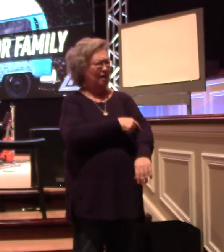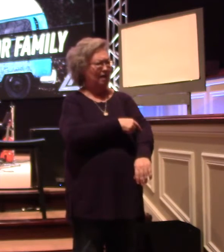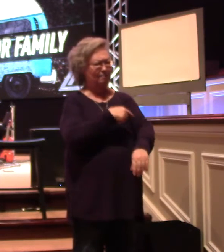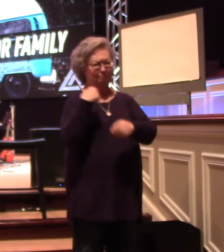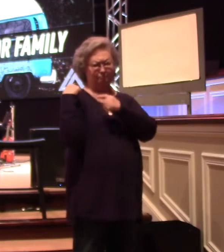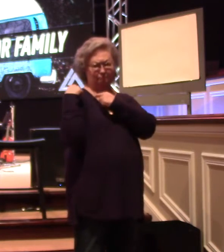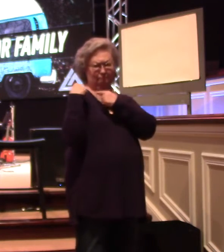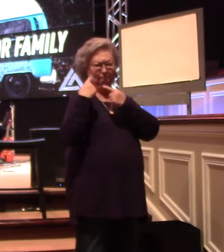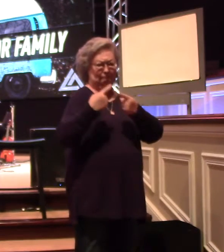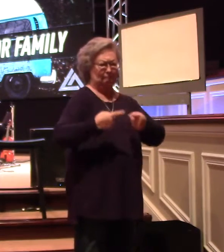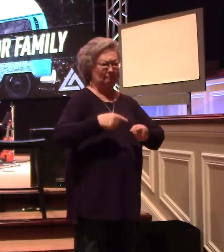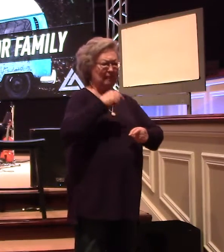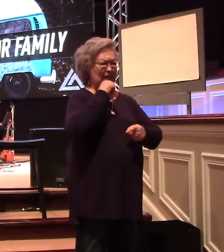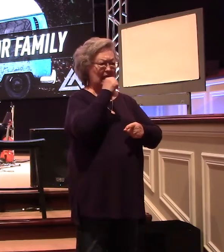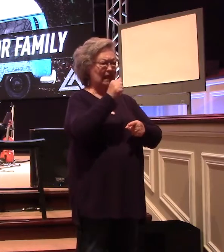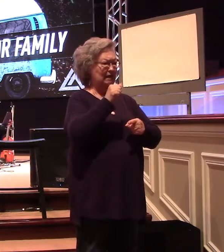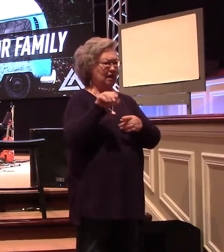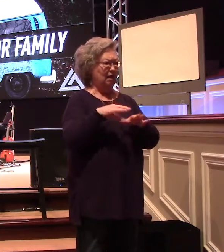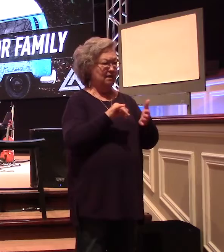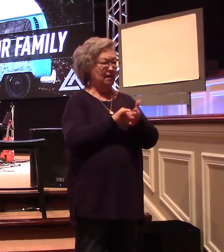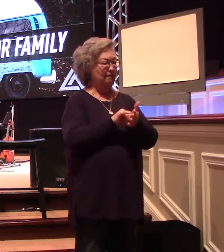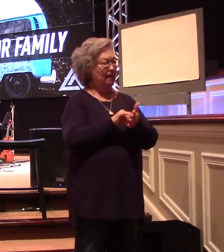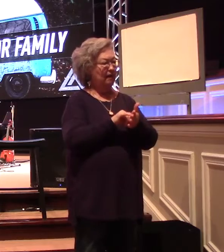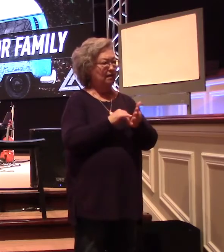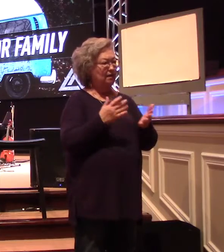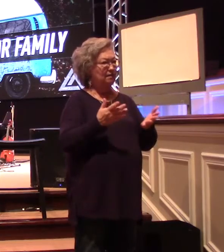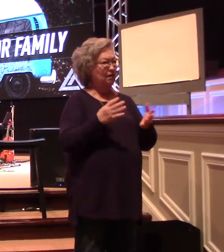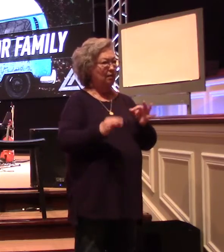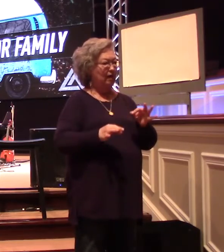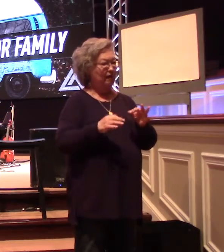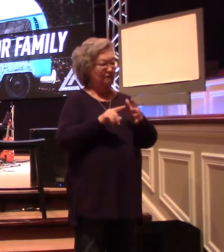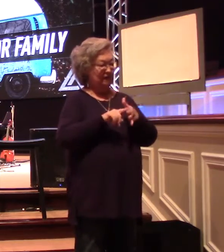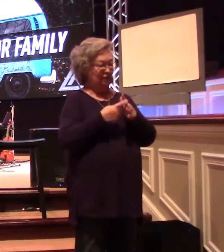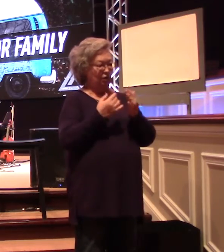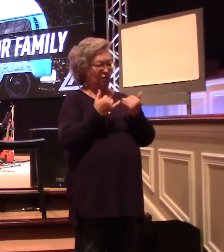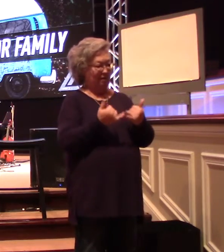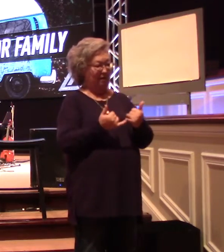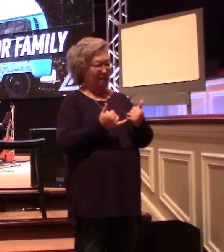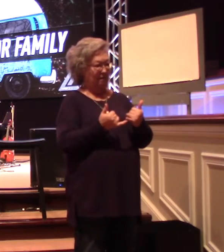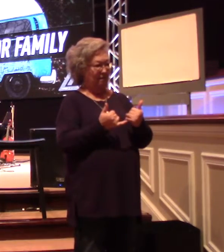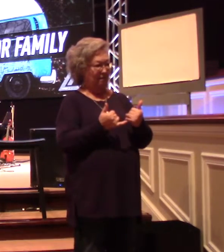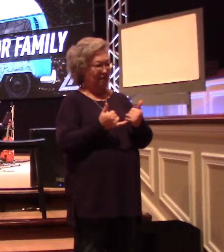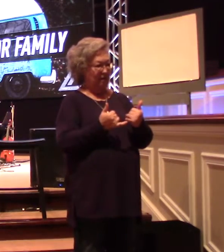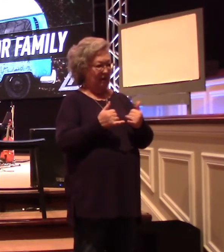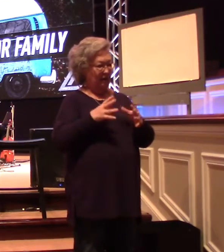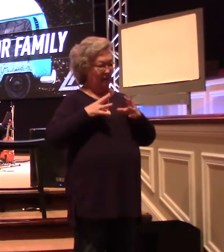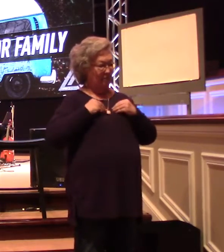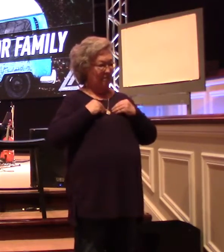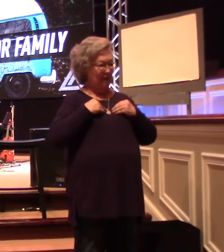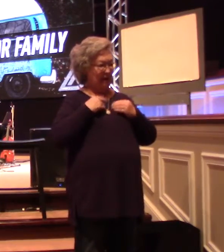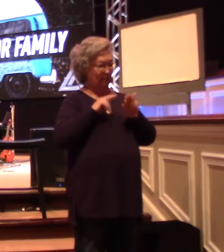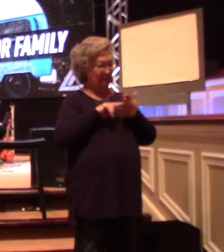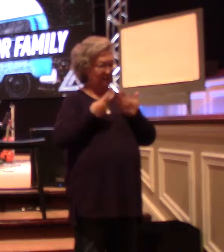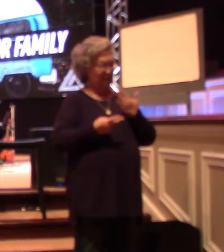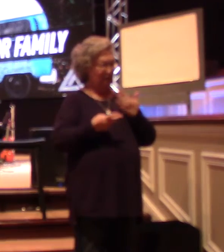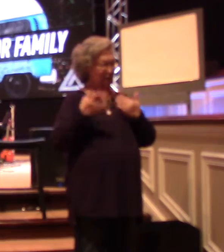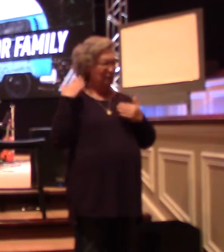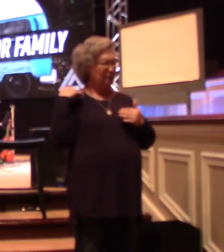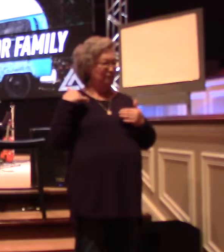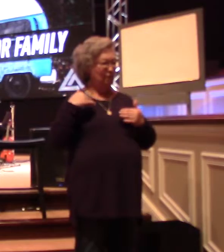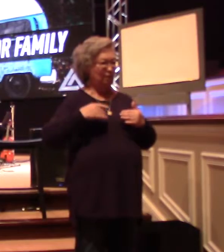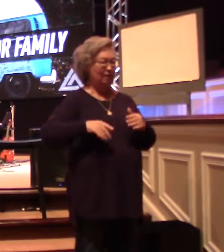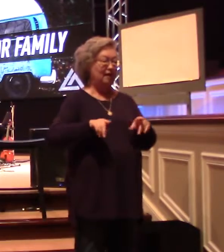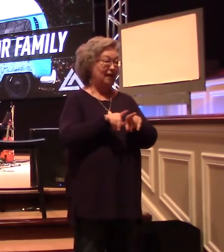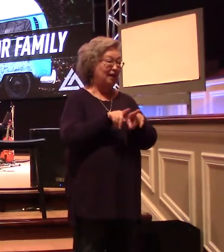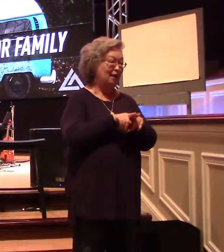would be a stark admission of my failure in this area. Plus, she might have a heart attack. I still remember the first night I